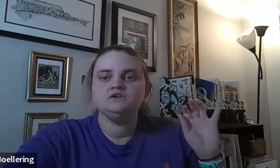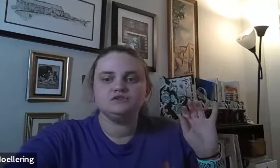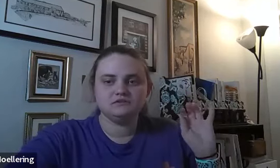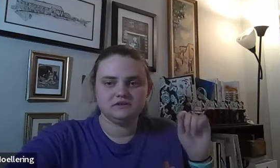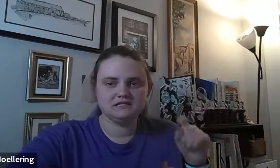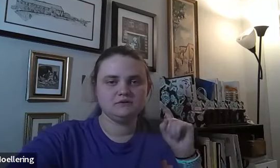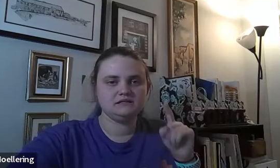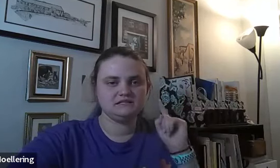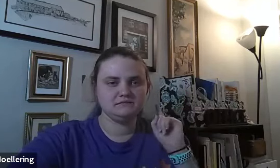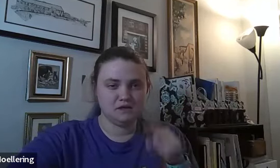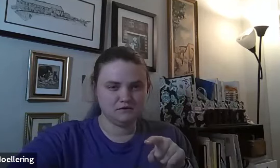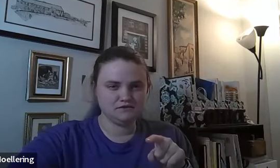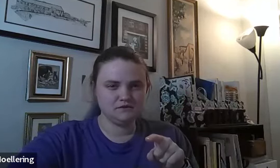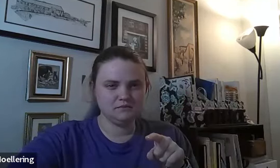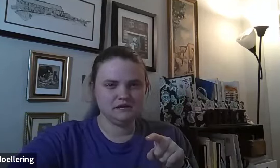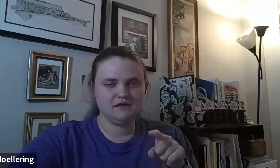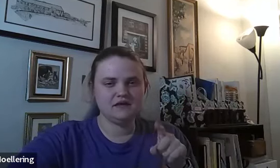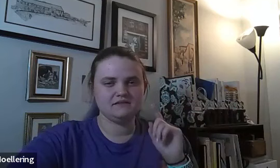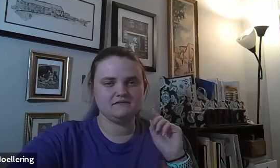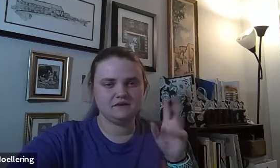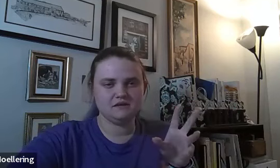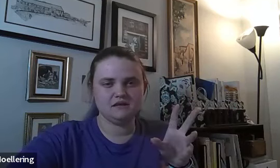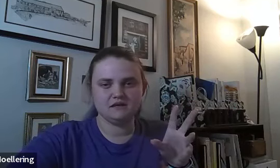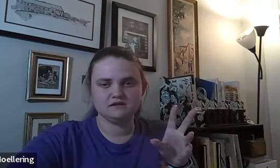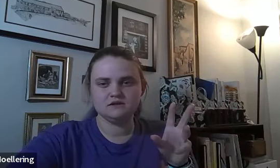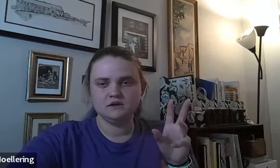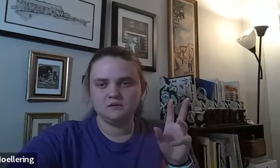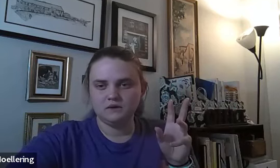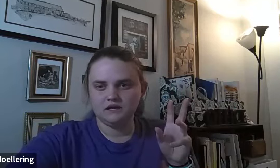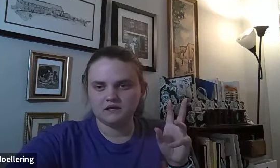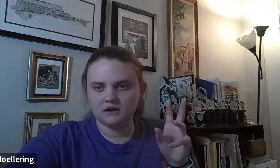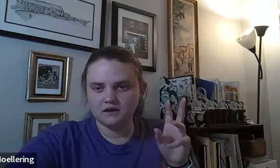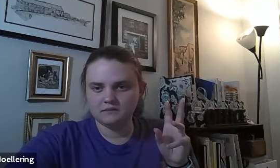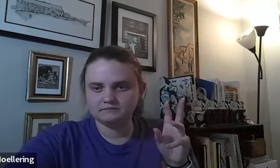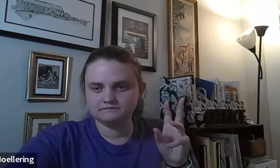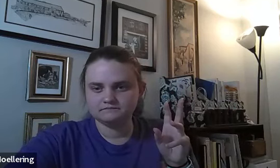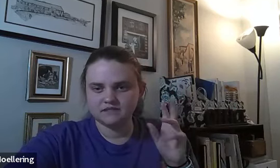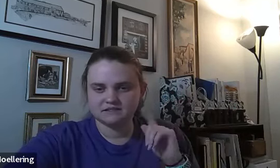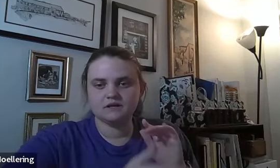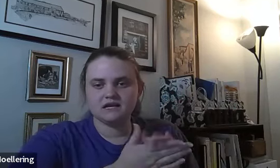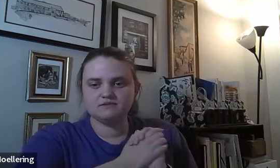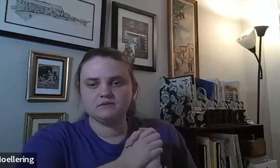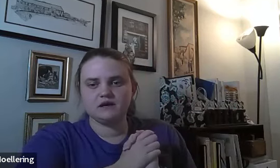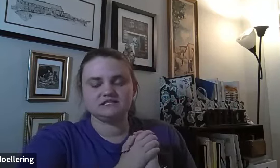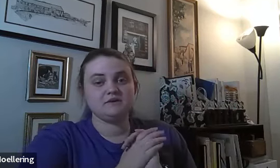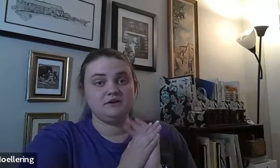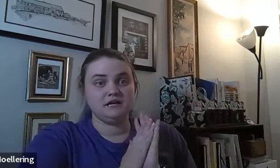So let's practice some numbers for a little bit. And then at the very end, we can, someone asked if we can practice spelling our